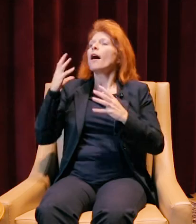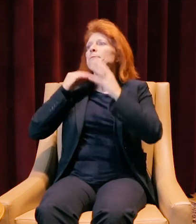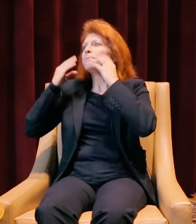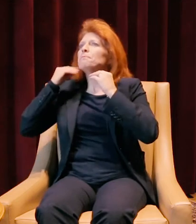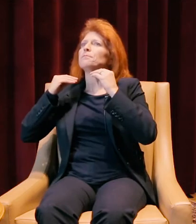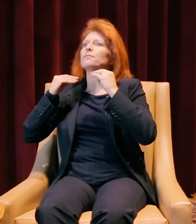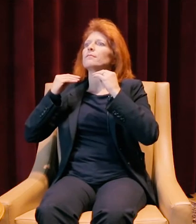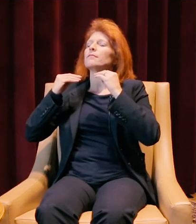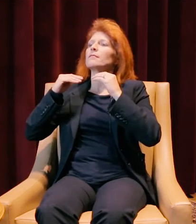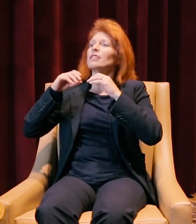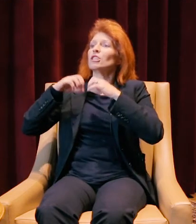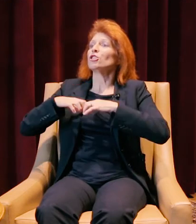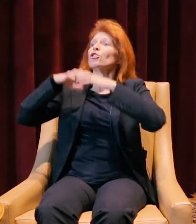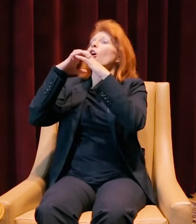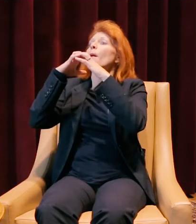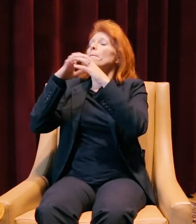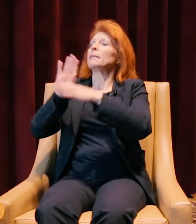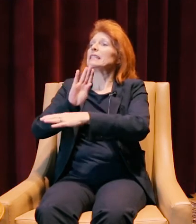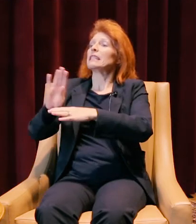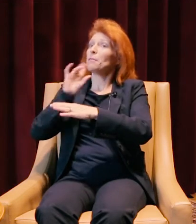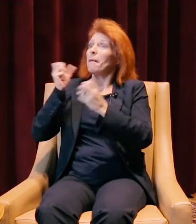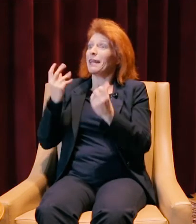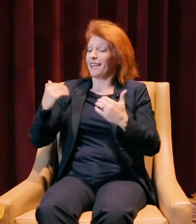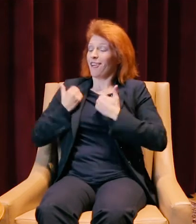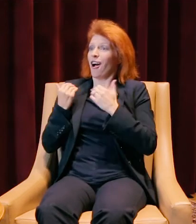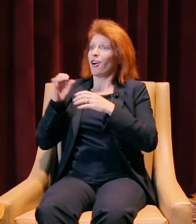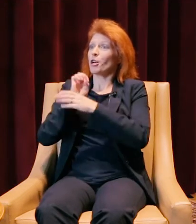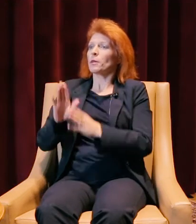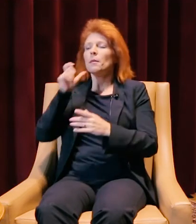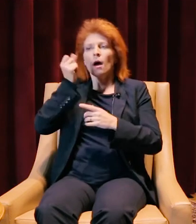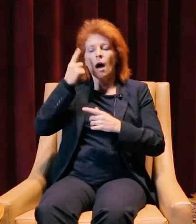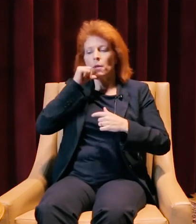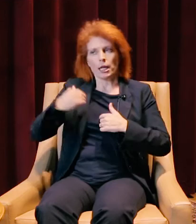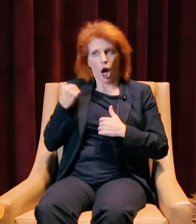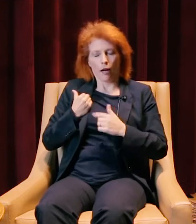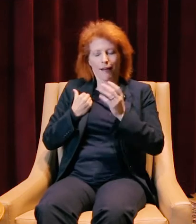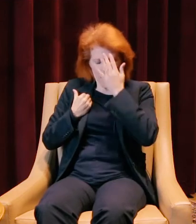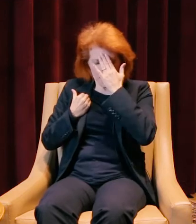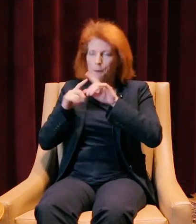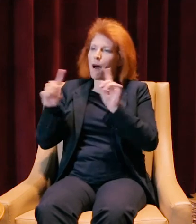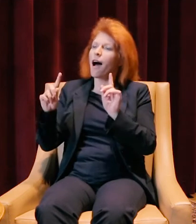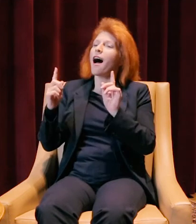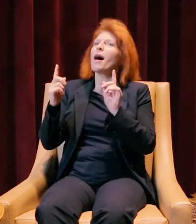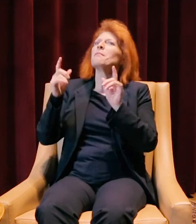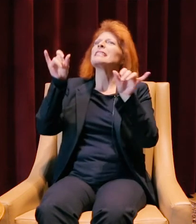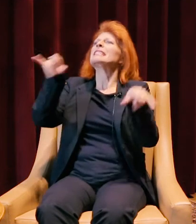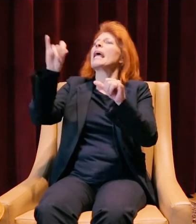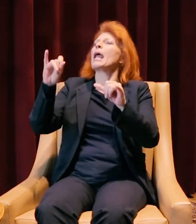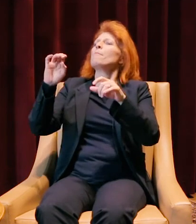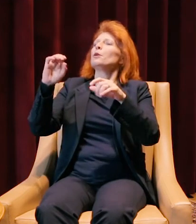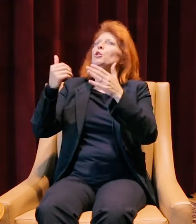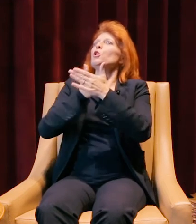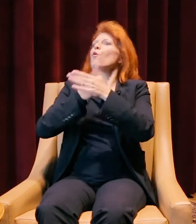with lots of startups. And like most young entrepreneurs, of which I know I'm not young, I'm far from it, but like many entrepreneurs that are